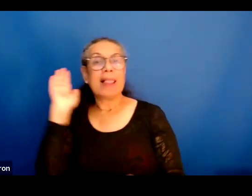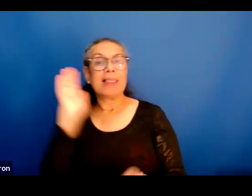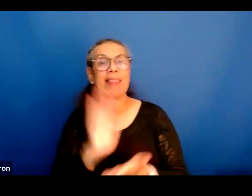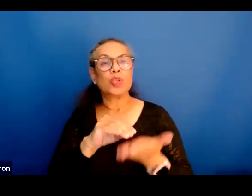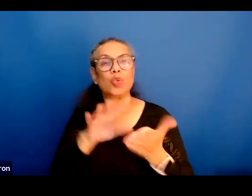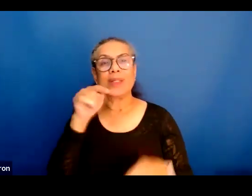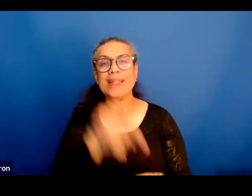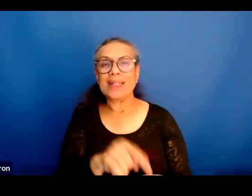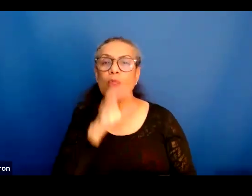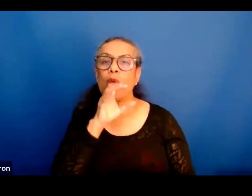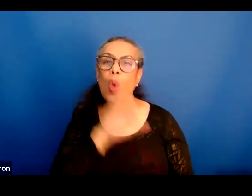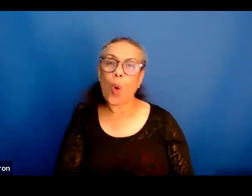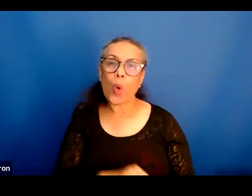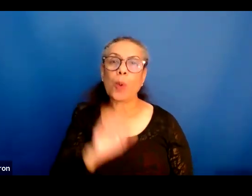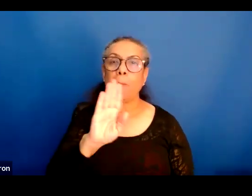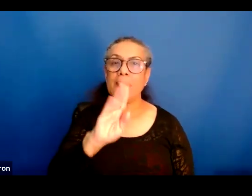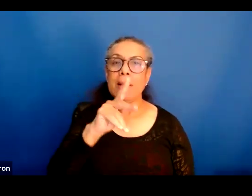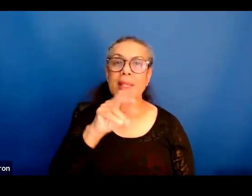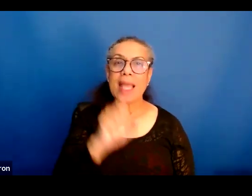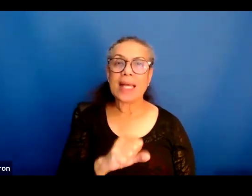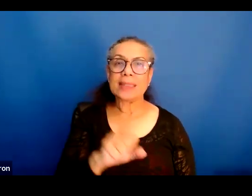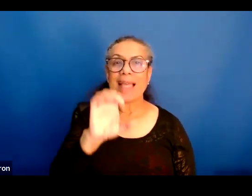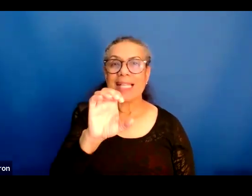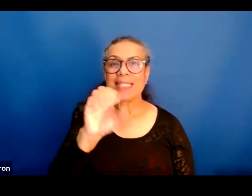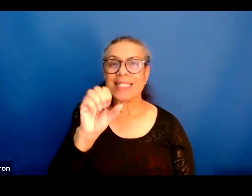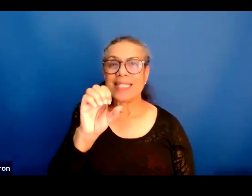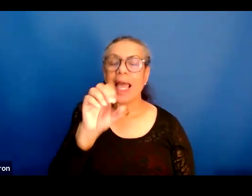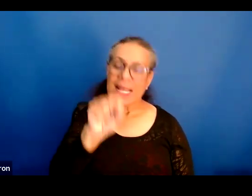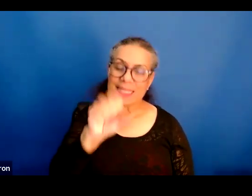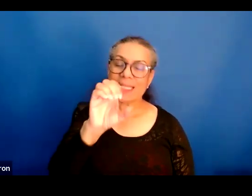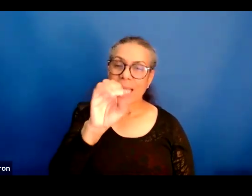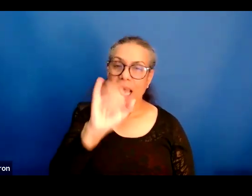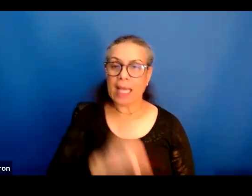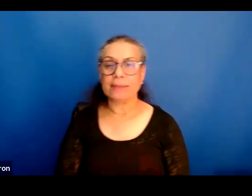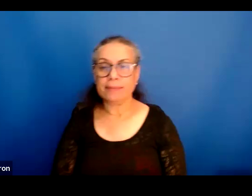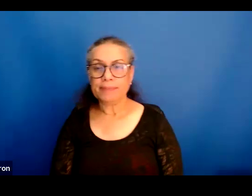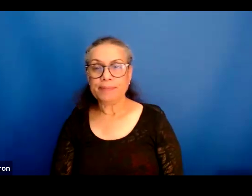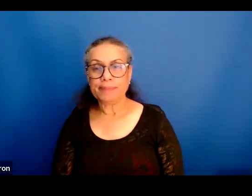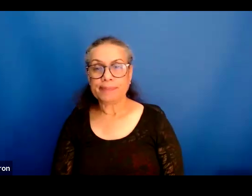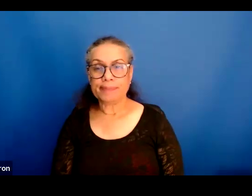BPS SEI.